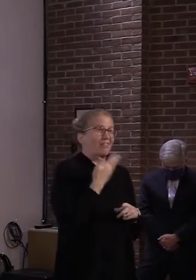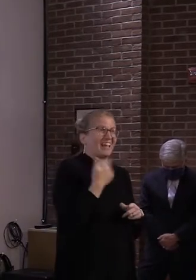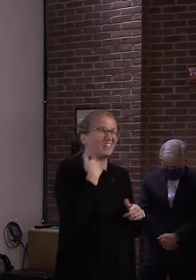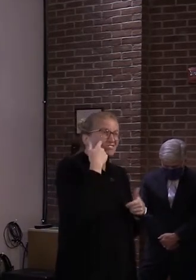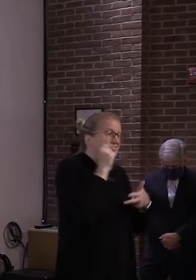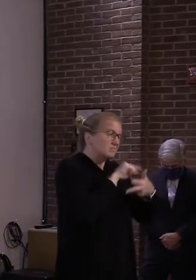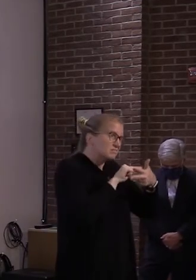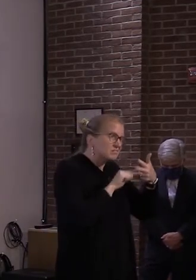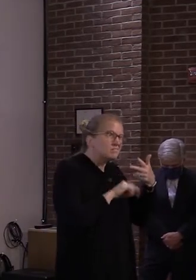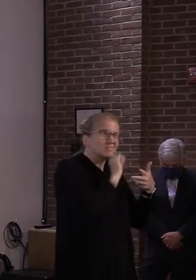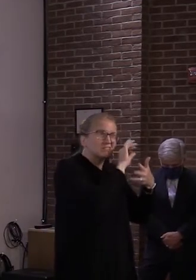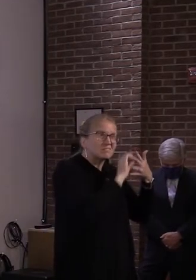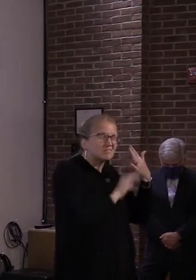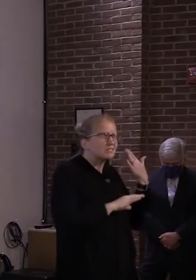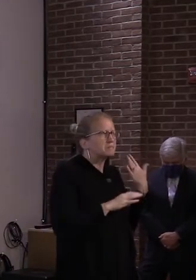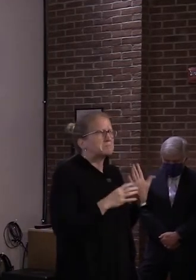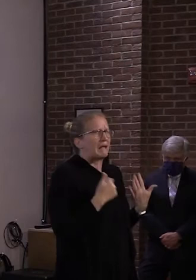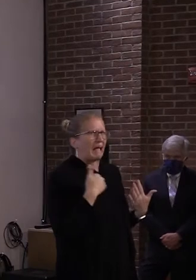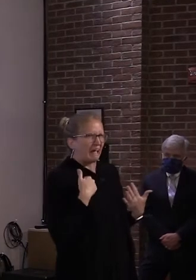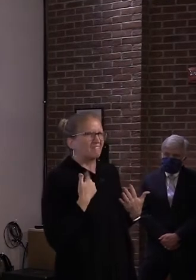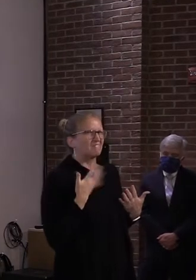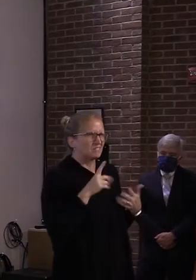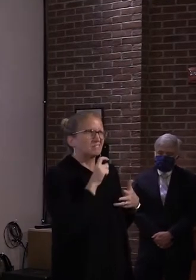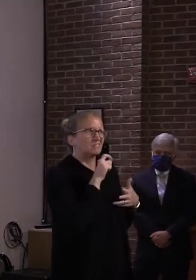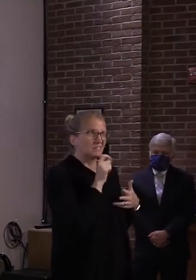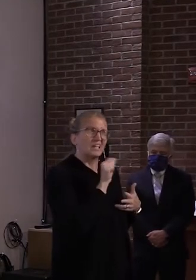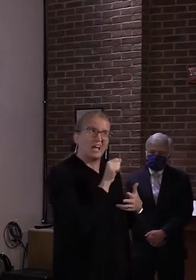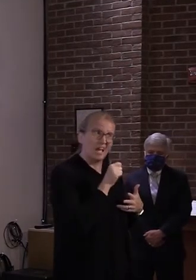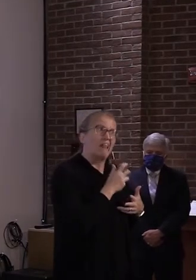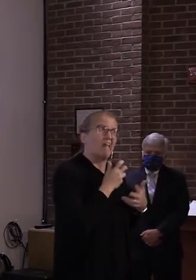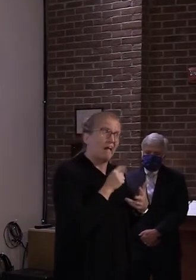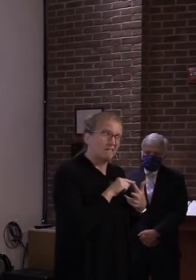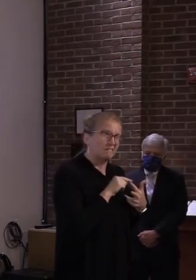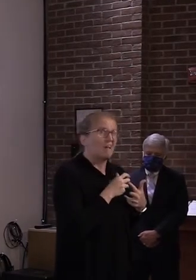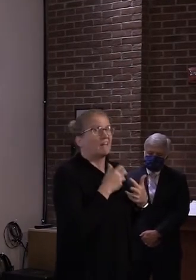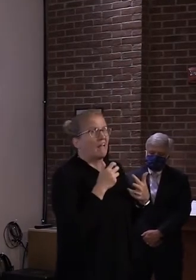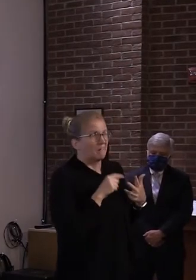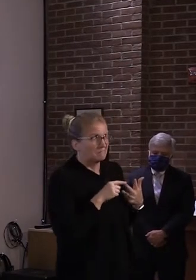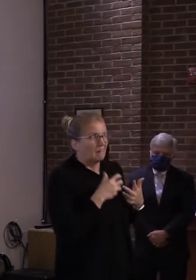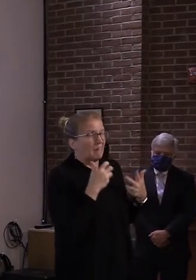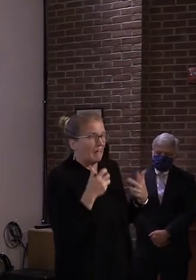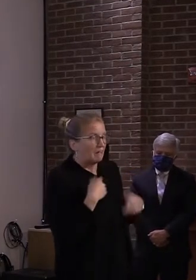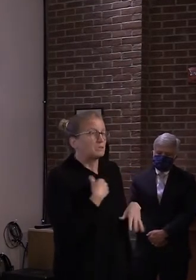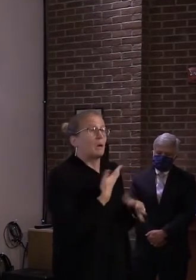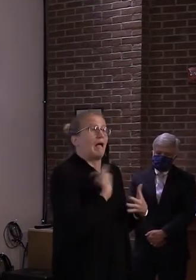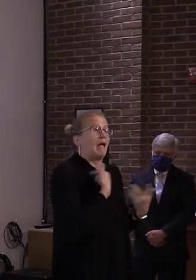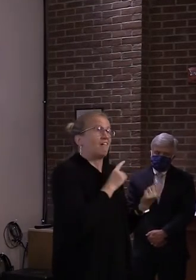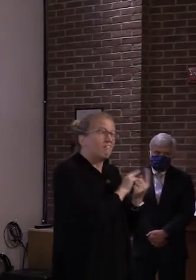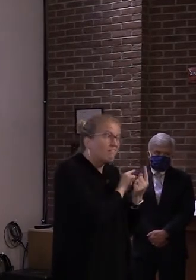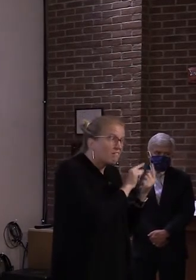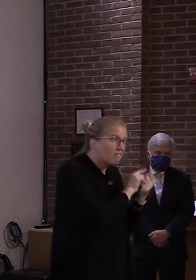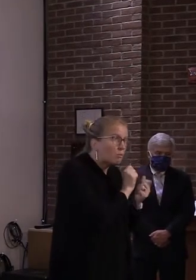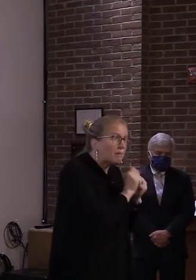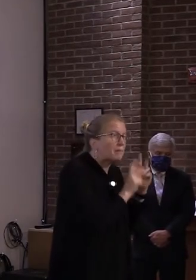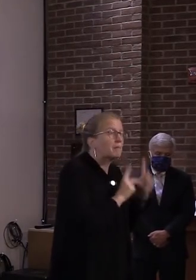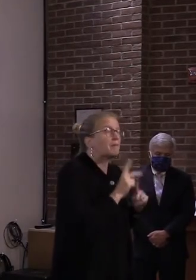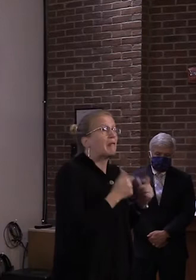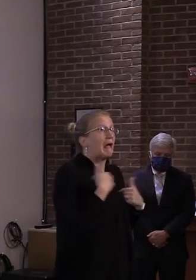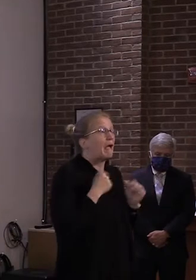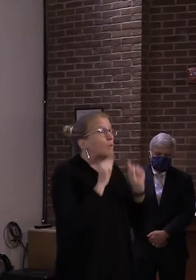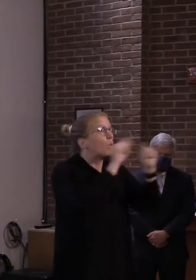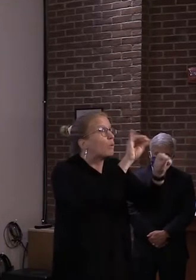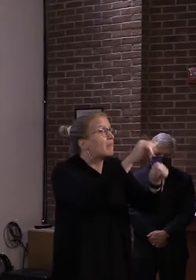day. How close have you been to people? How much have you been in crowded circumstances? How long have you been